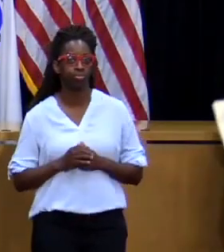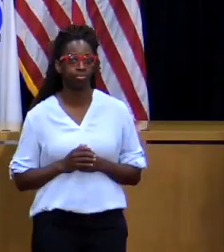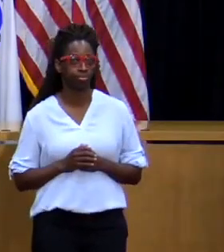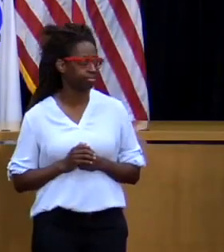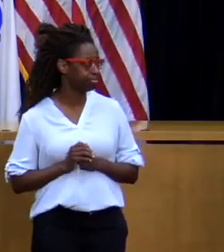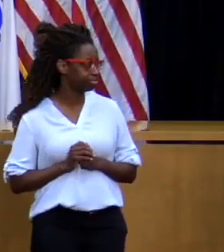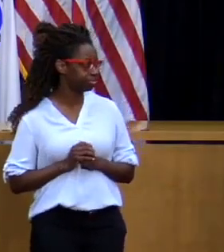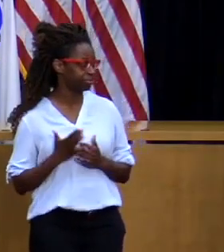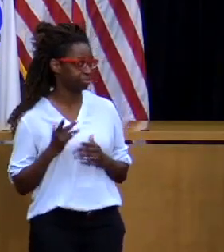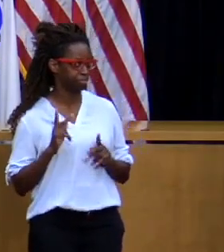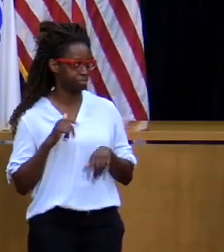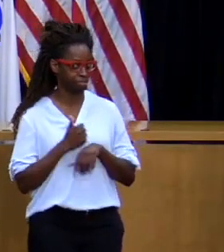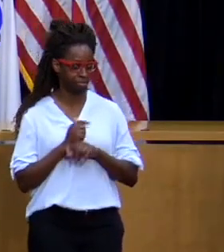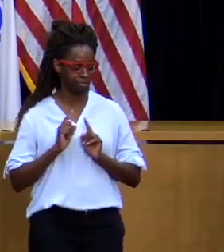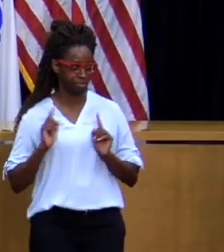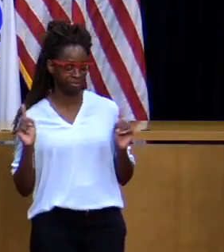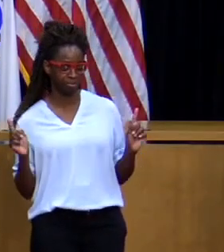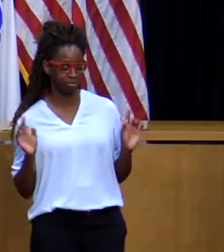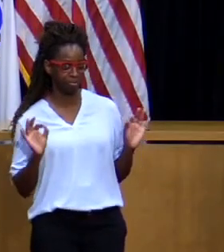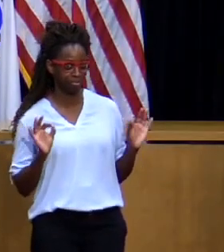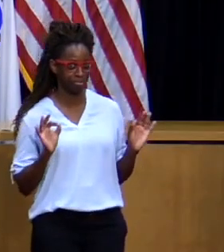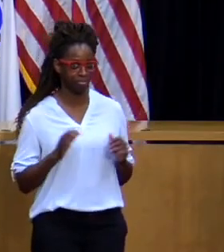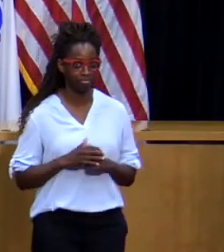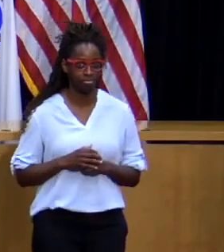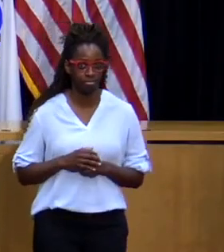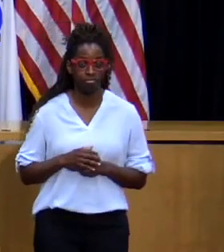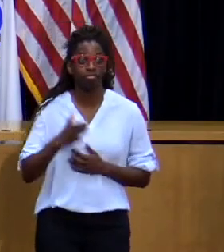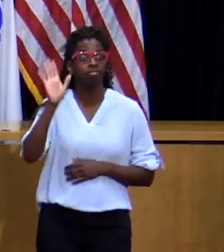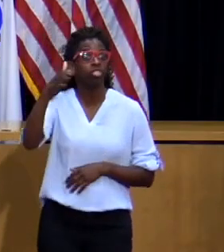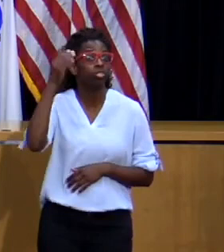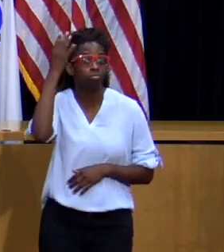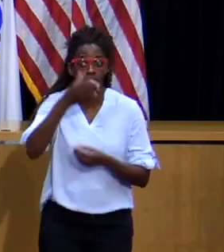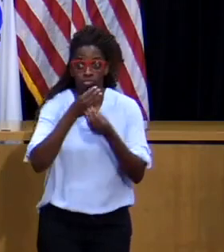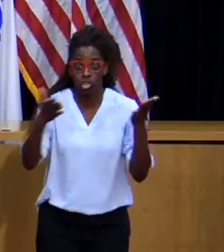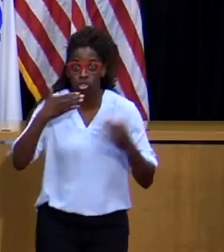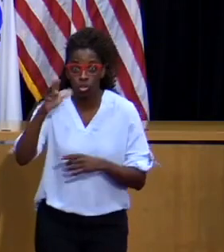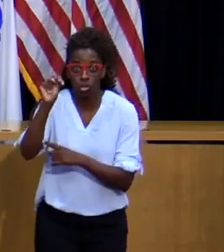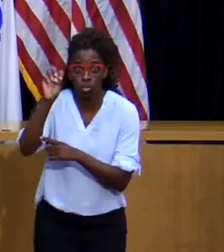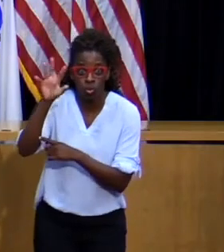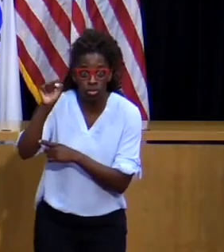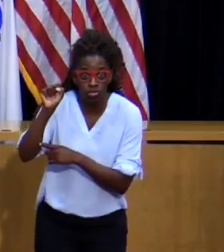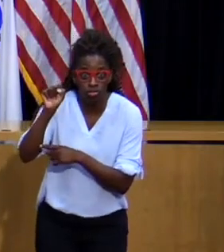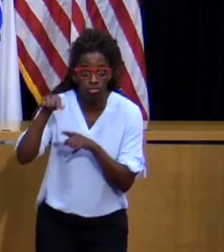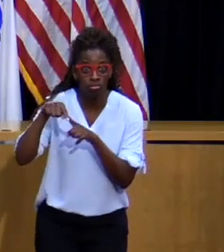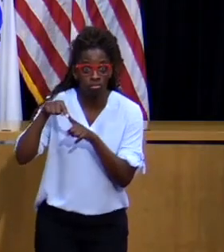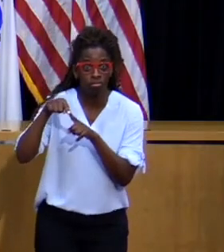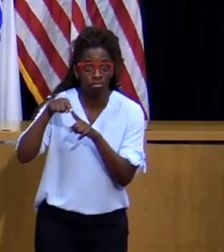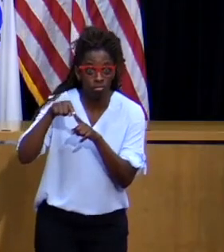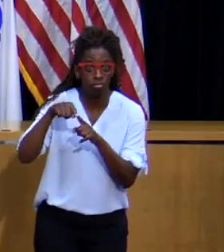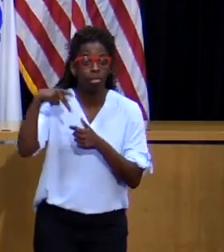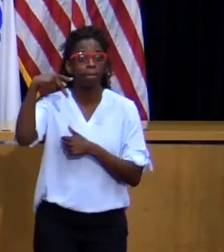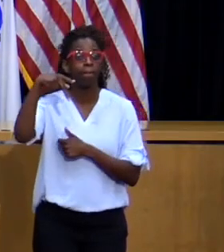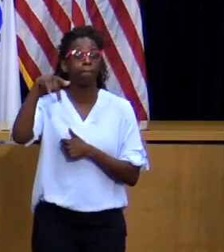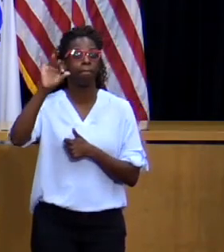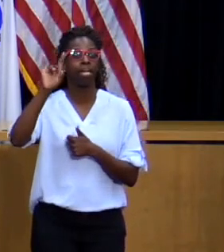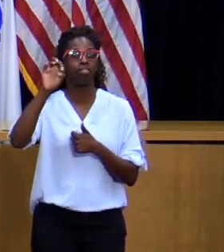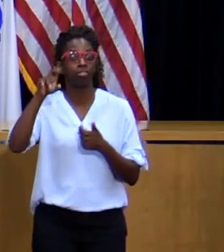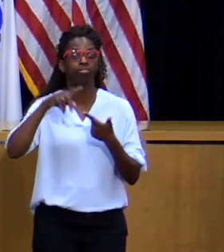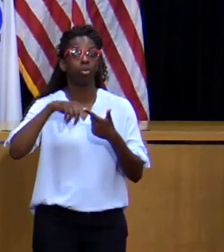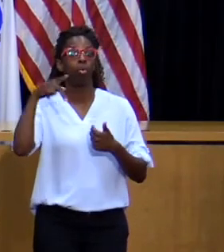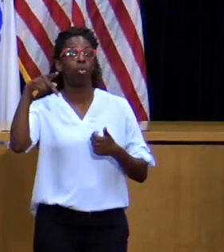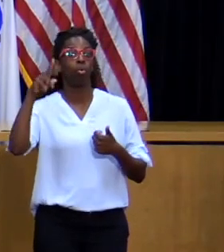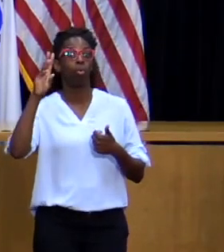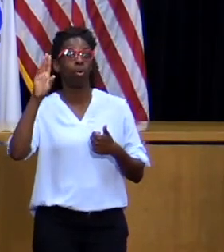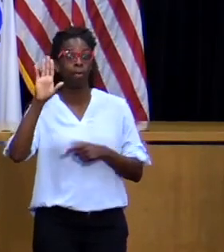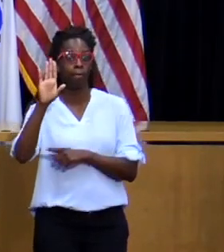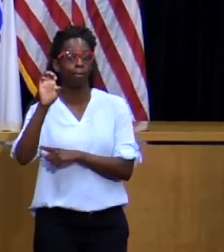good news, Reverend Walker. We're joined today by Reverend Liz Walker and by Dr. Paul Bittinger, both of whom serve